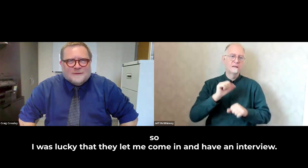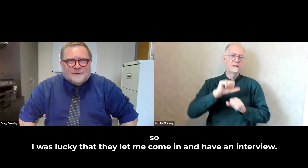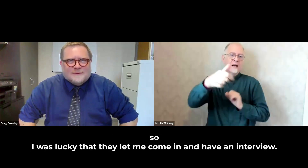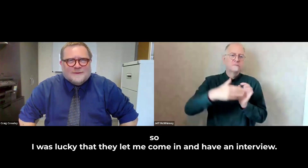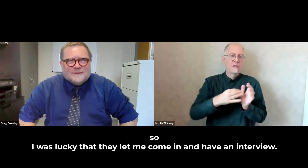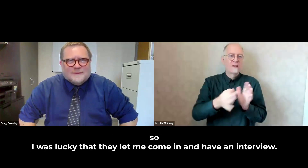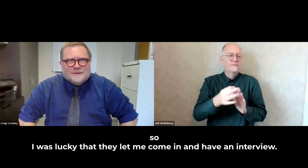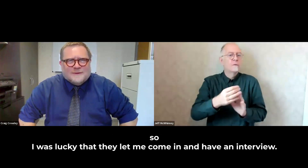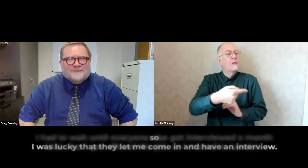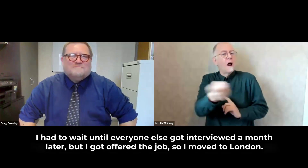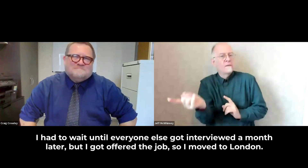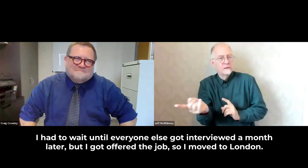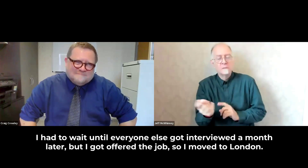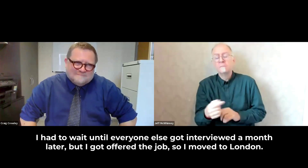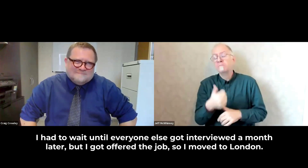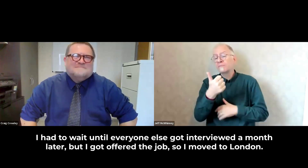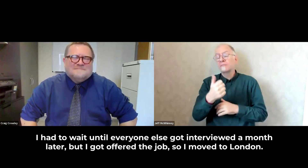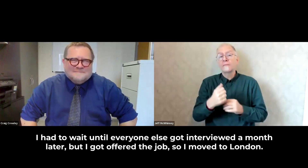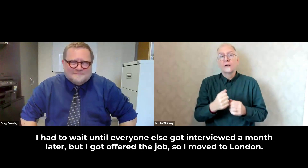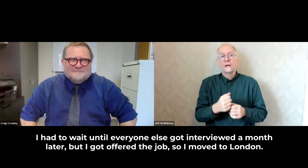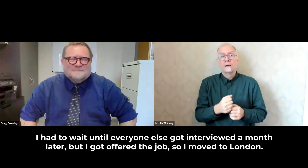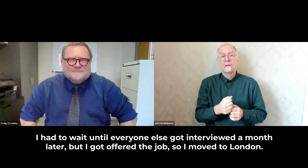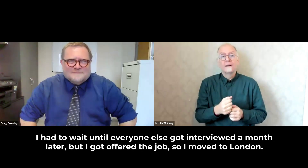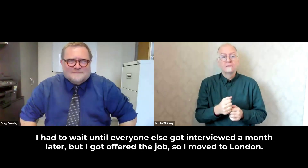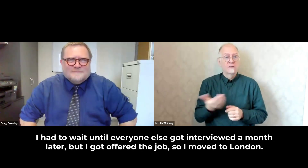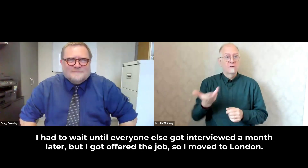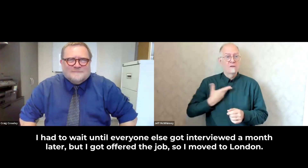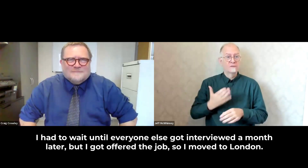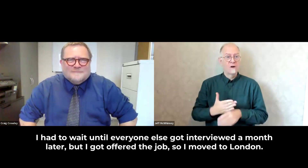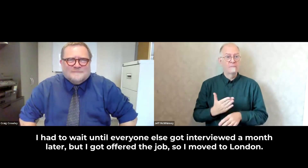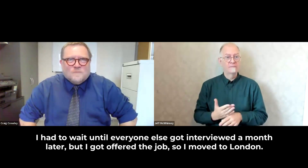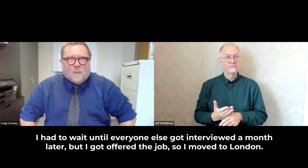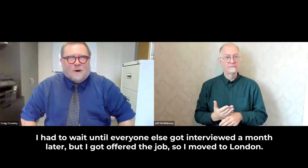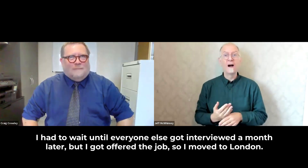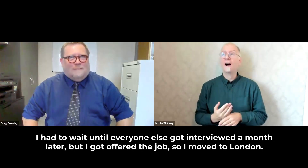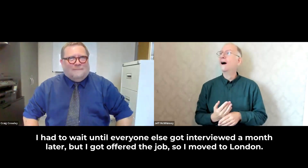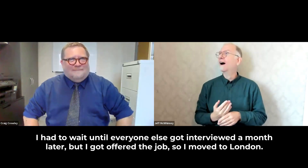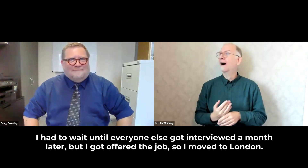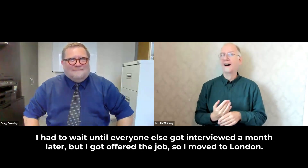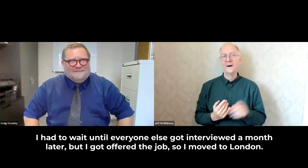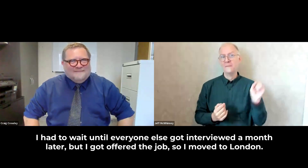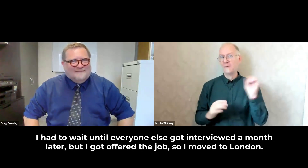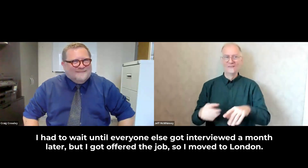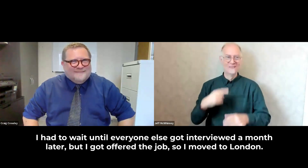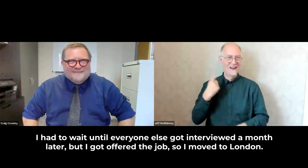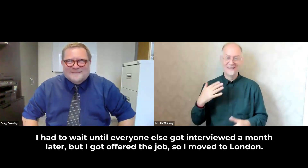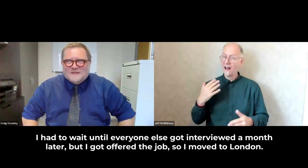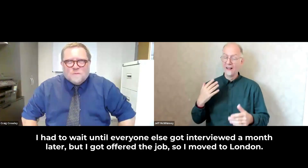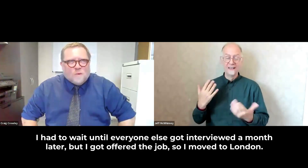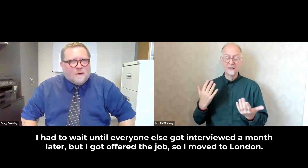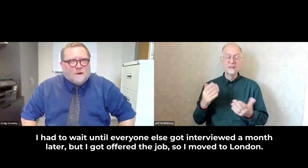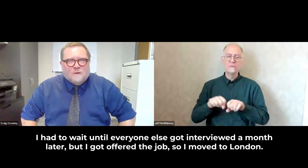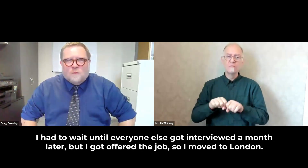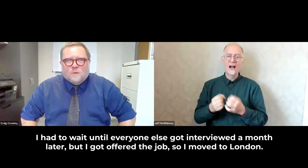come in and have an interview. I had to wait until everyone else got interviewed a month later, but I got